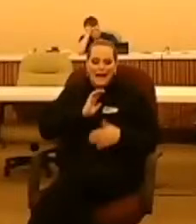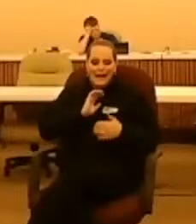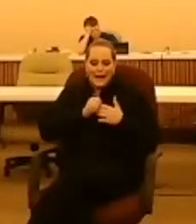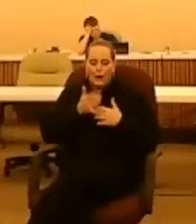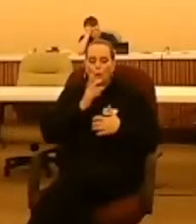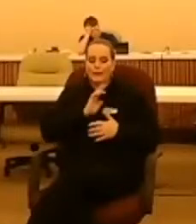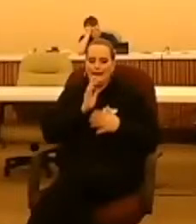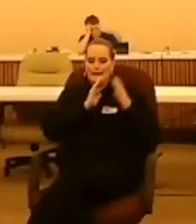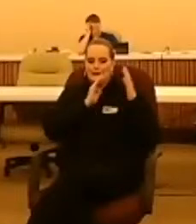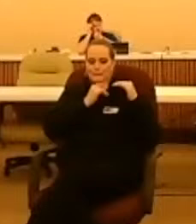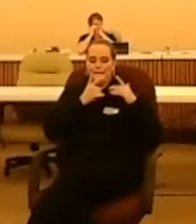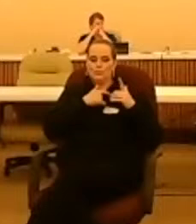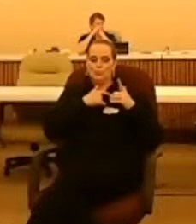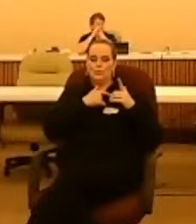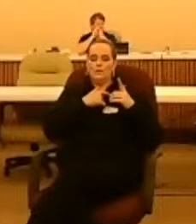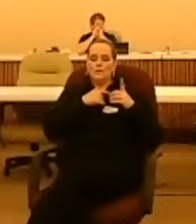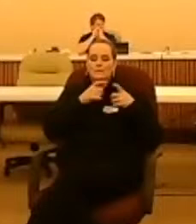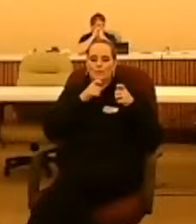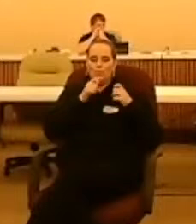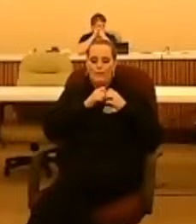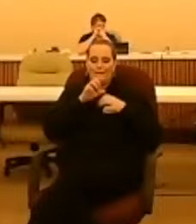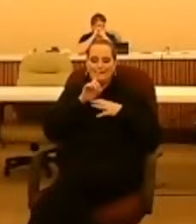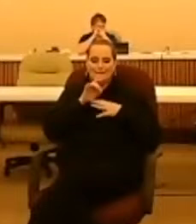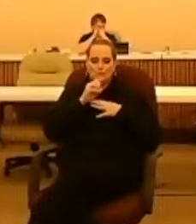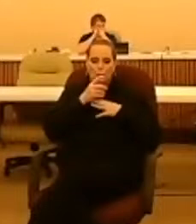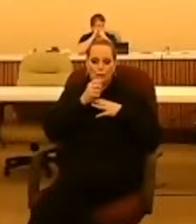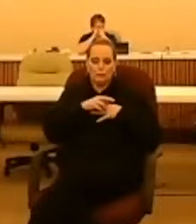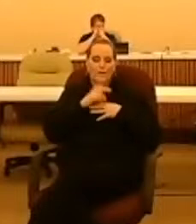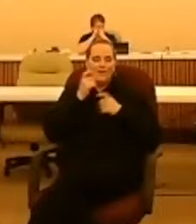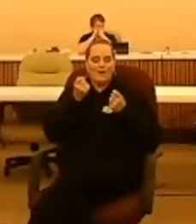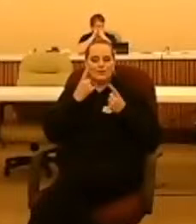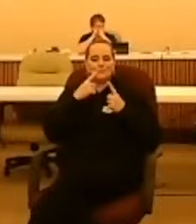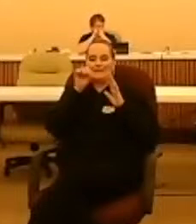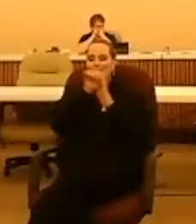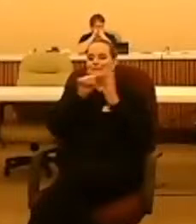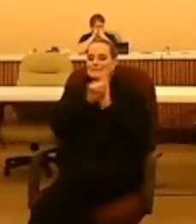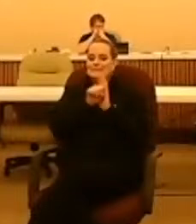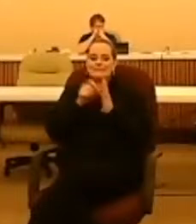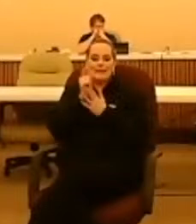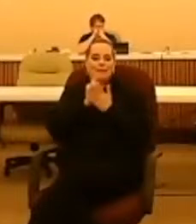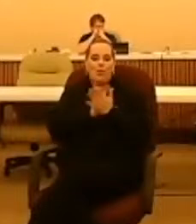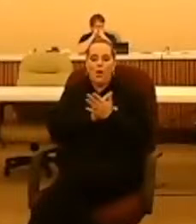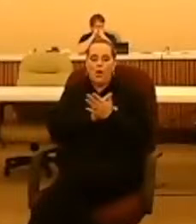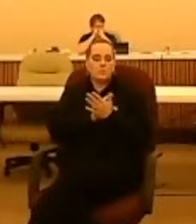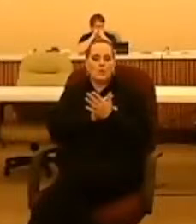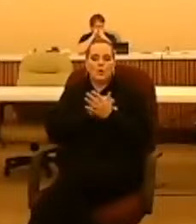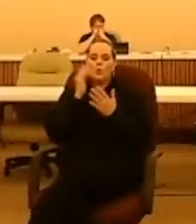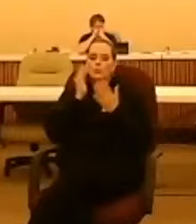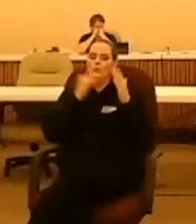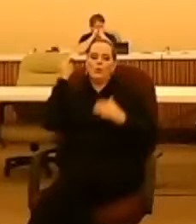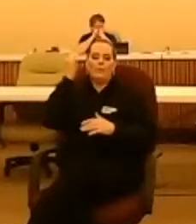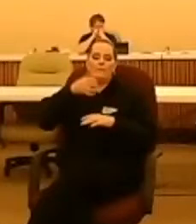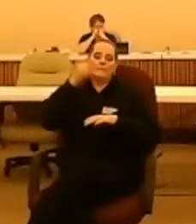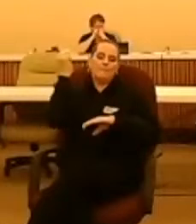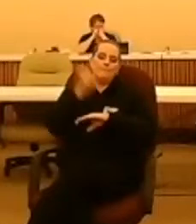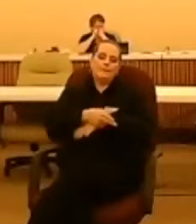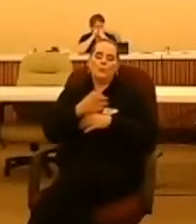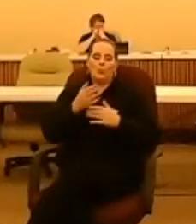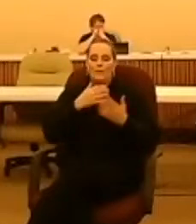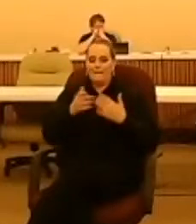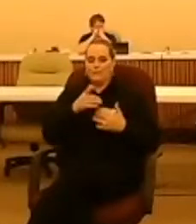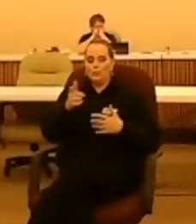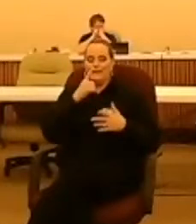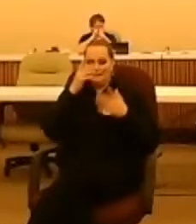disclosure. But state law is going to supersede whatever is articulated here if it's inconsistent with what's articulated